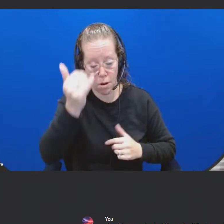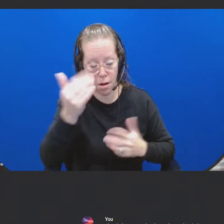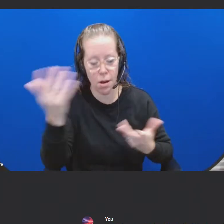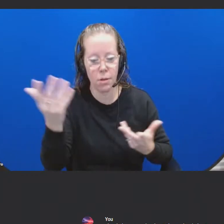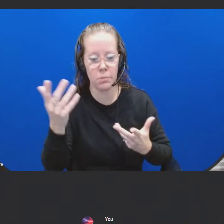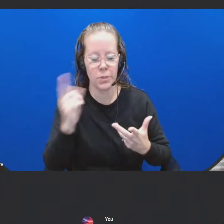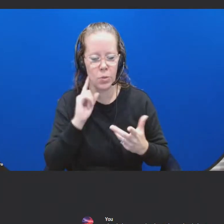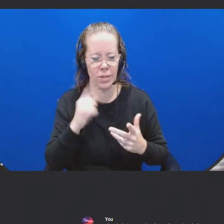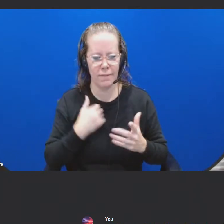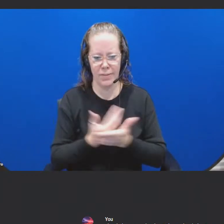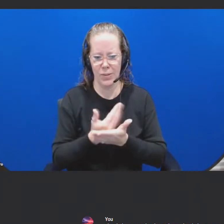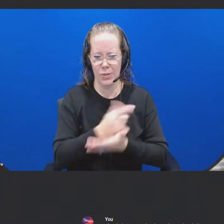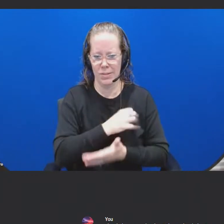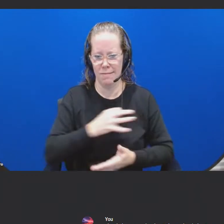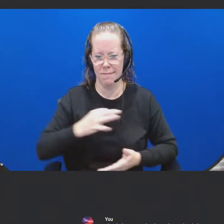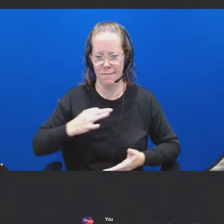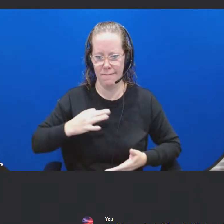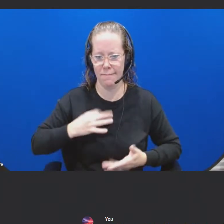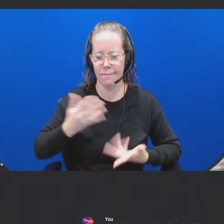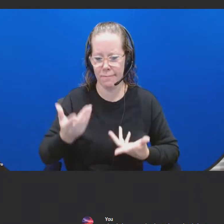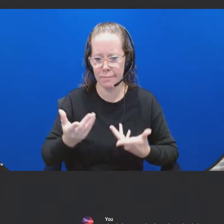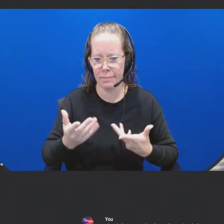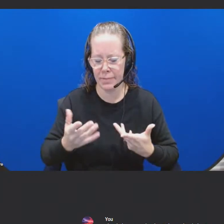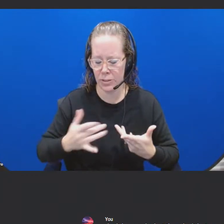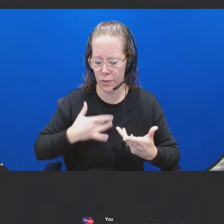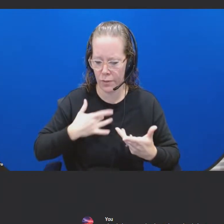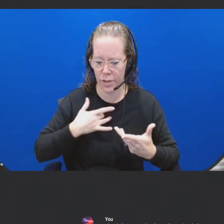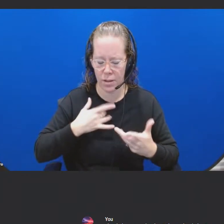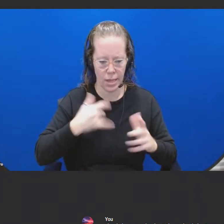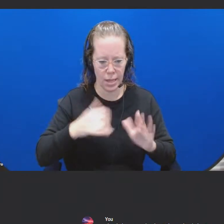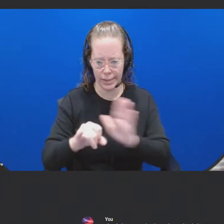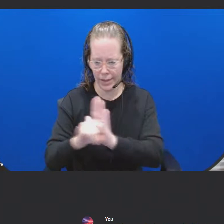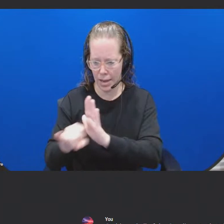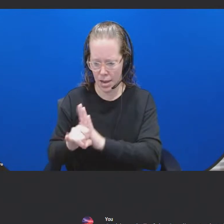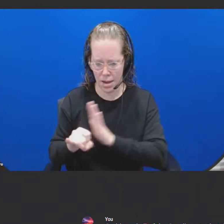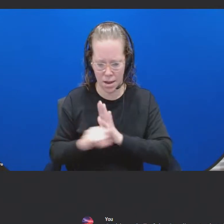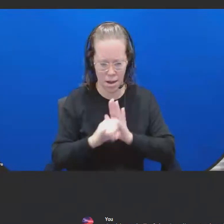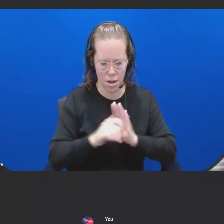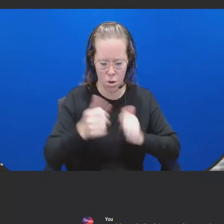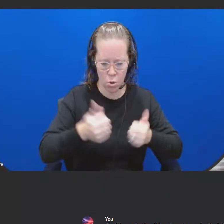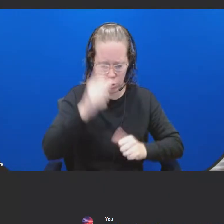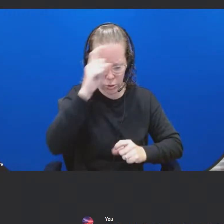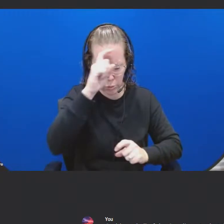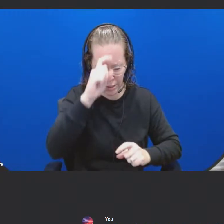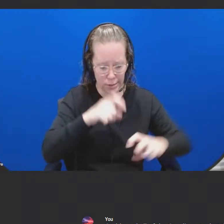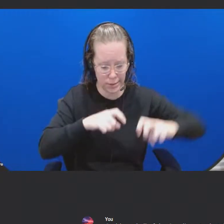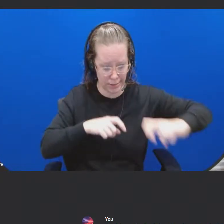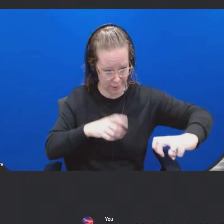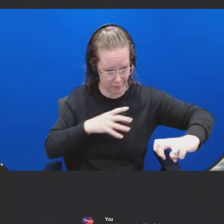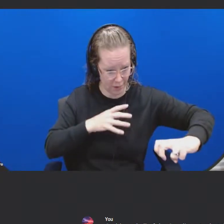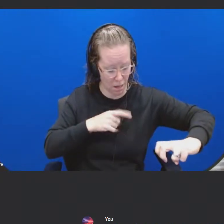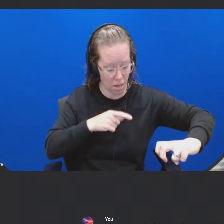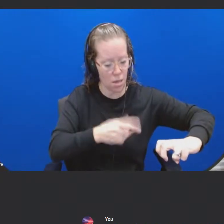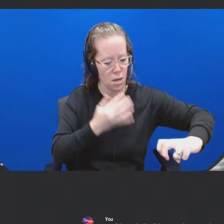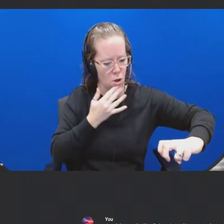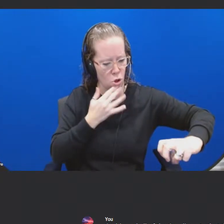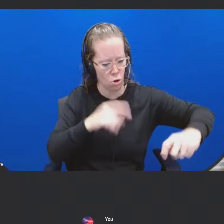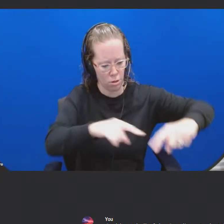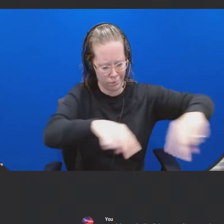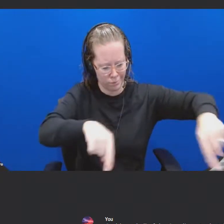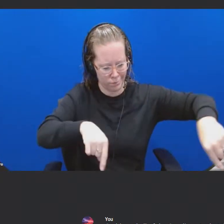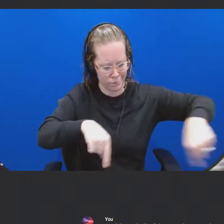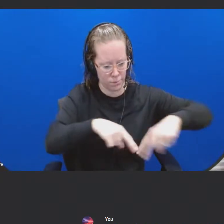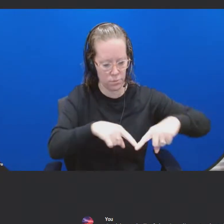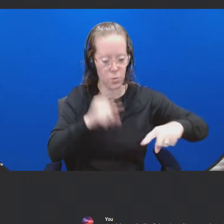assist the staff in knowing what texture type food a resident should be receiving. So those who are getting